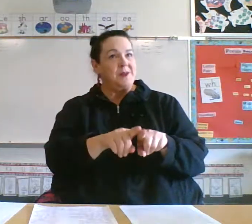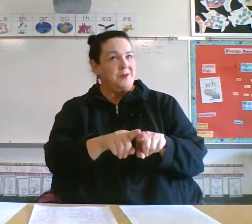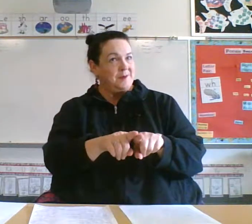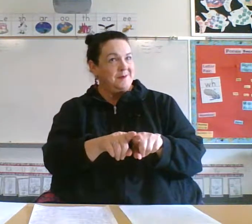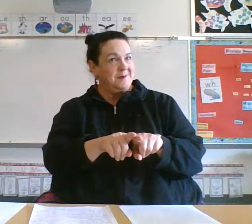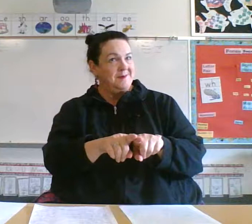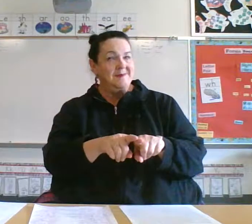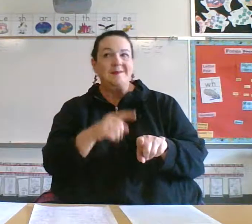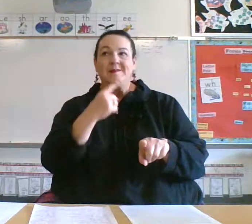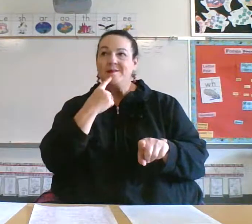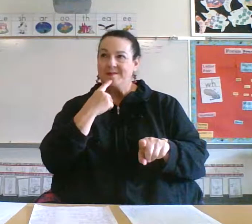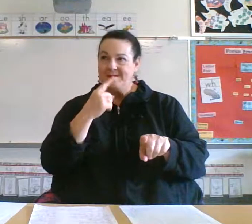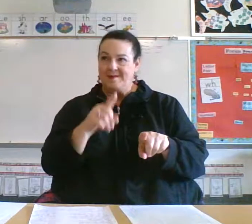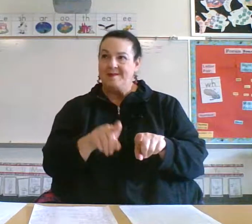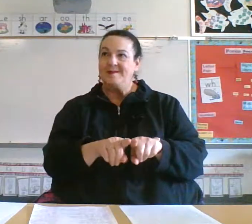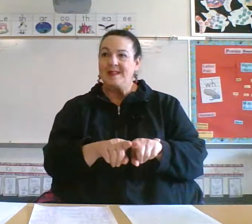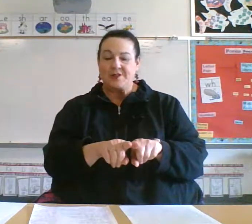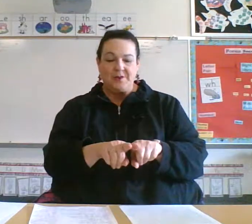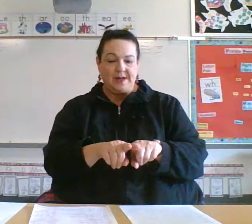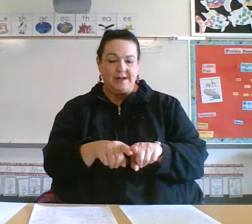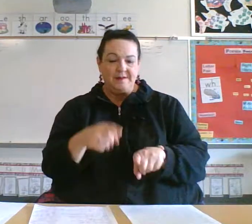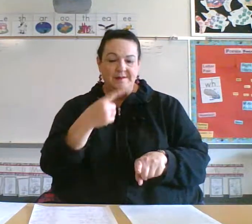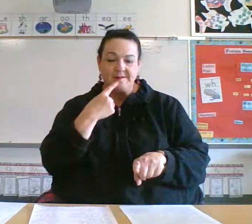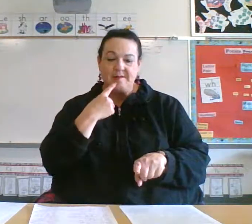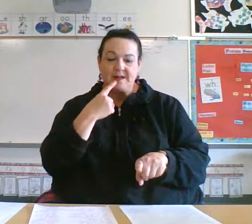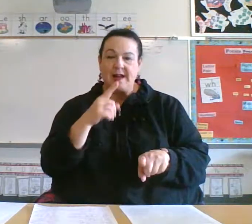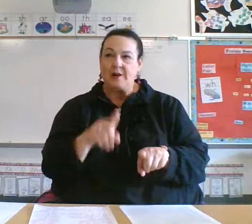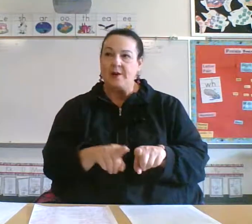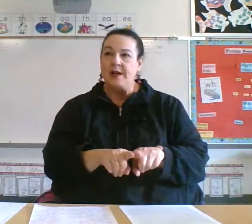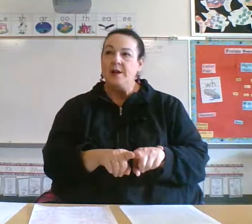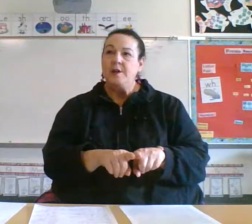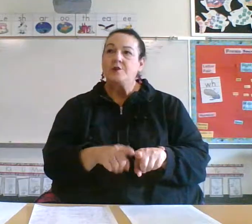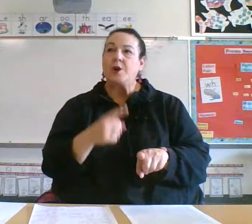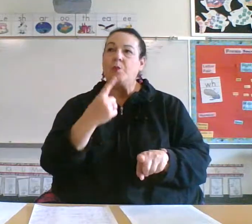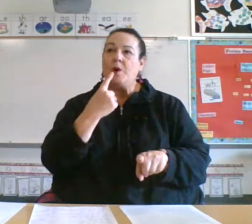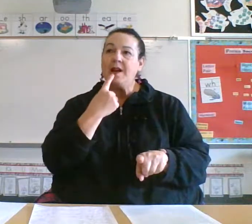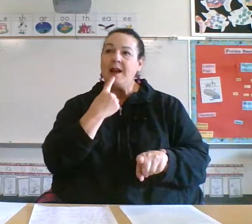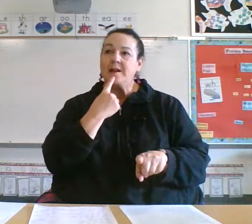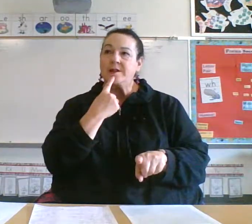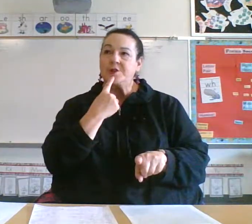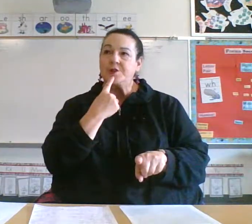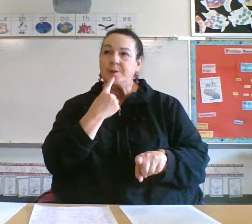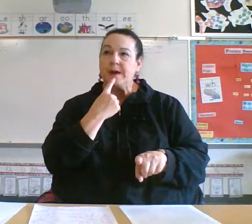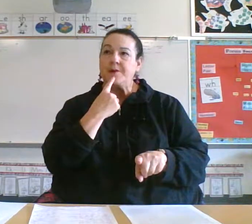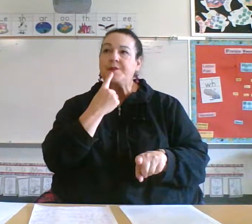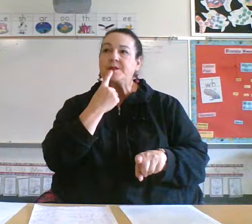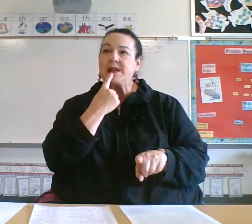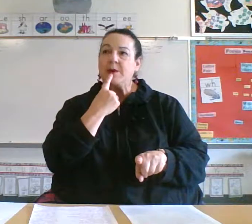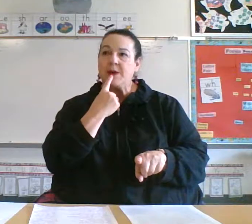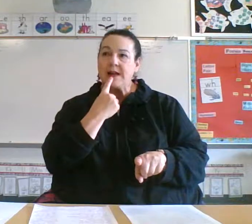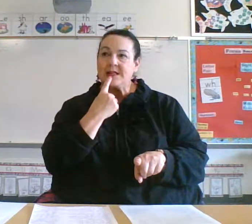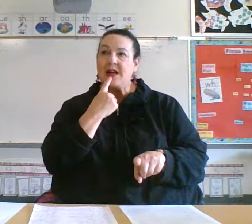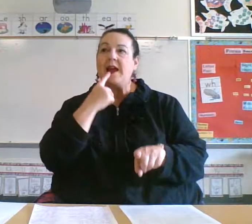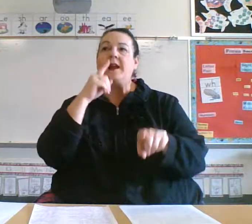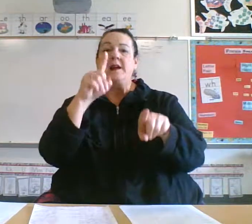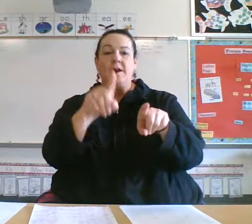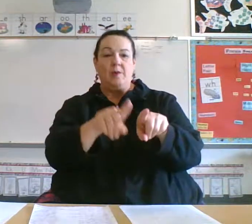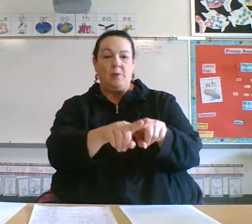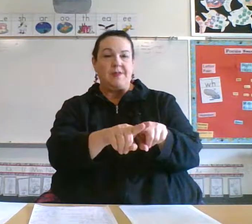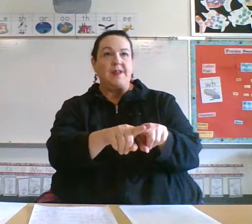you. Let's agree. I agree. So one hand touches your mouth to say what I say. We think the